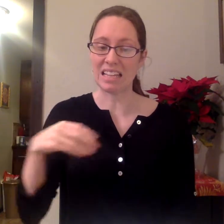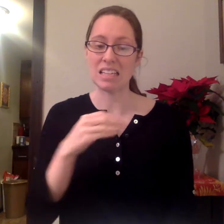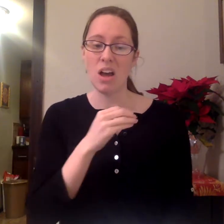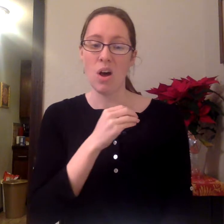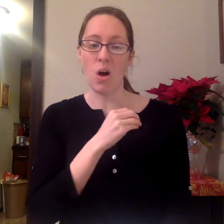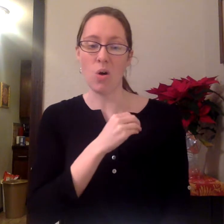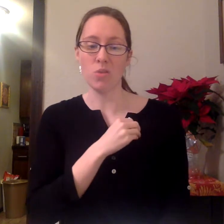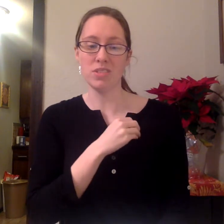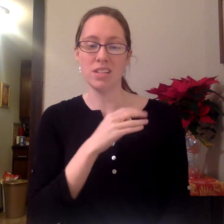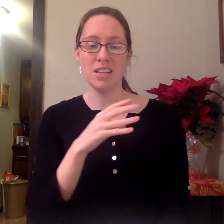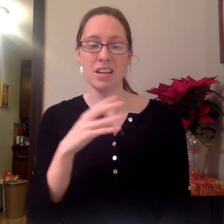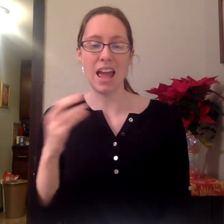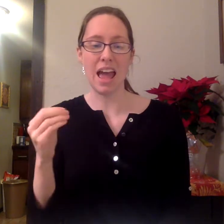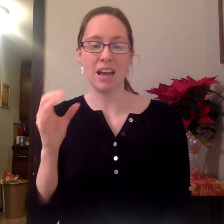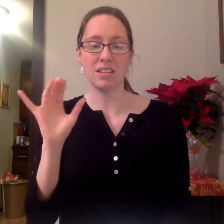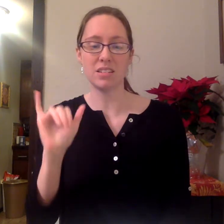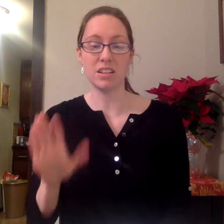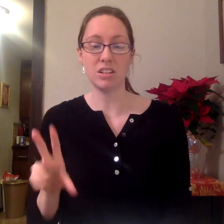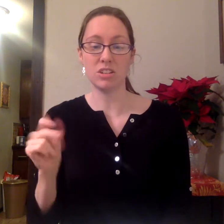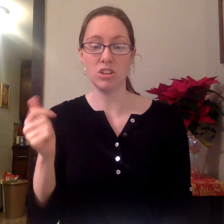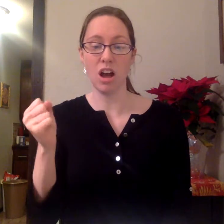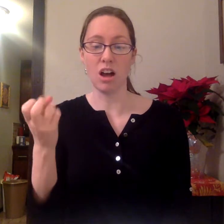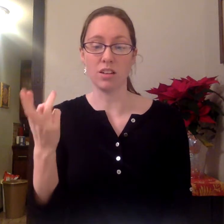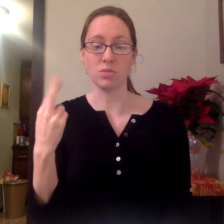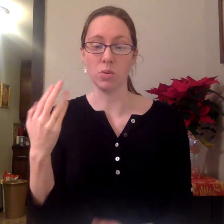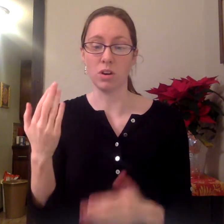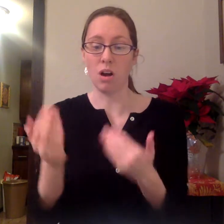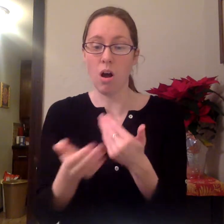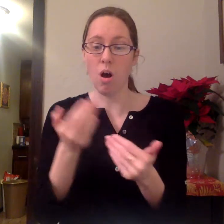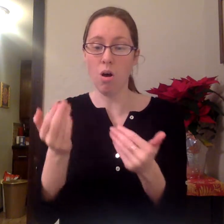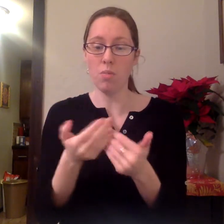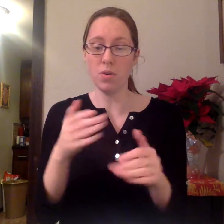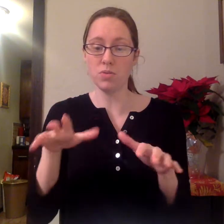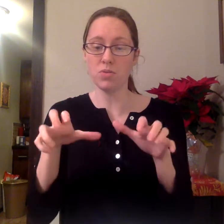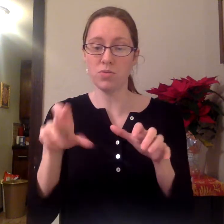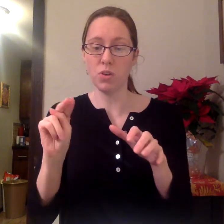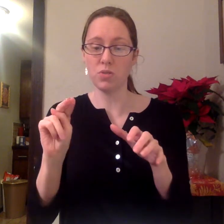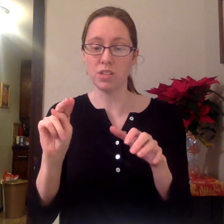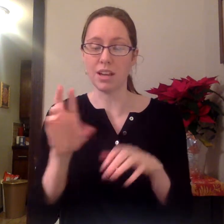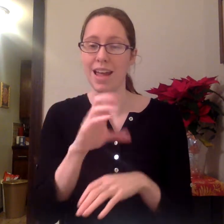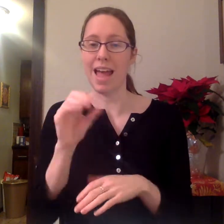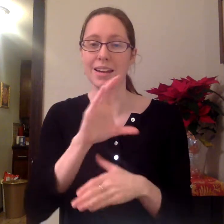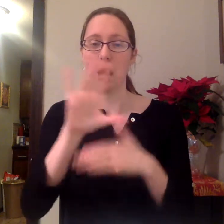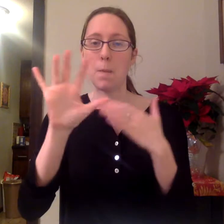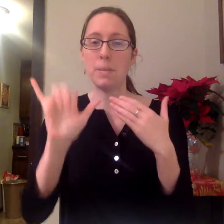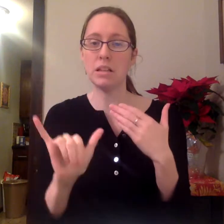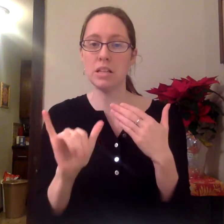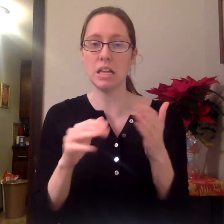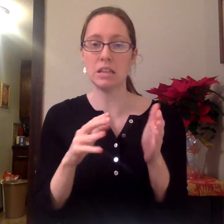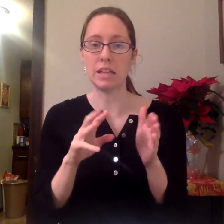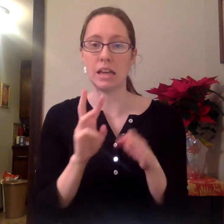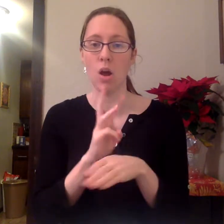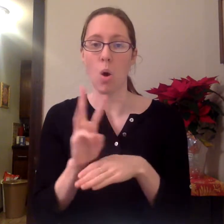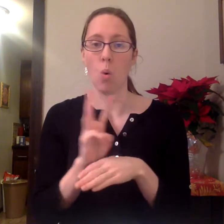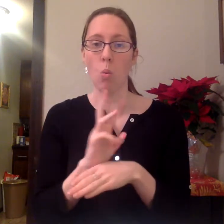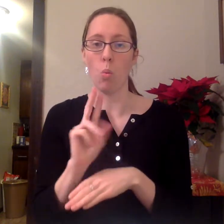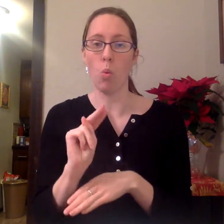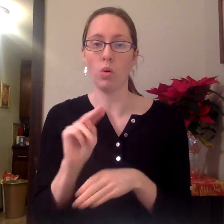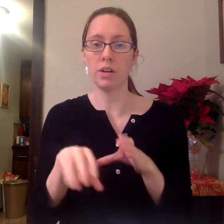Olsen and the dogs were almost frozen and completely worn